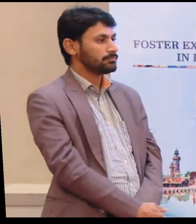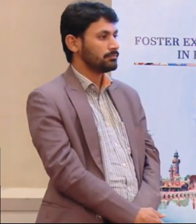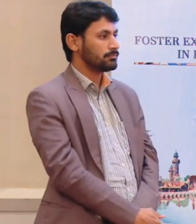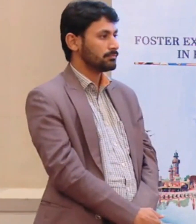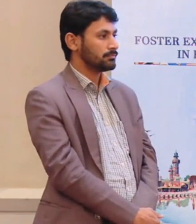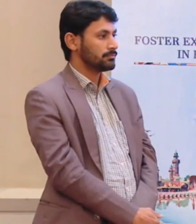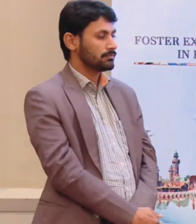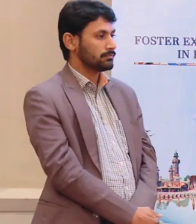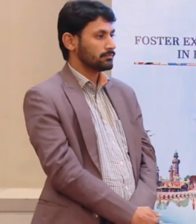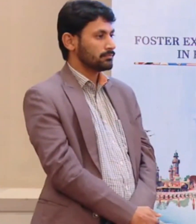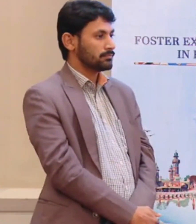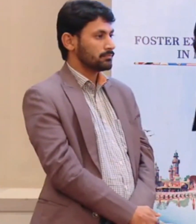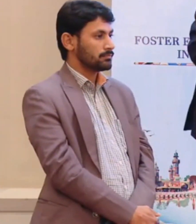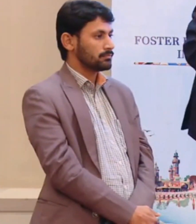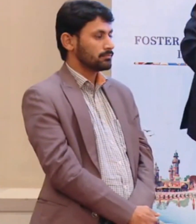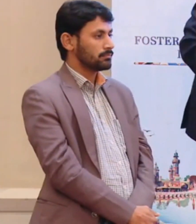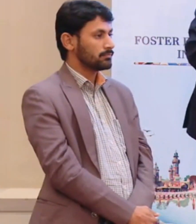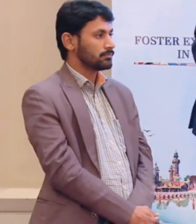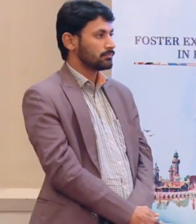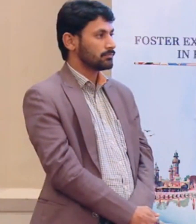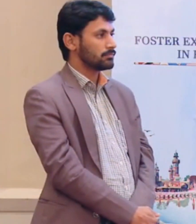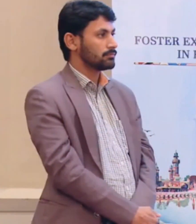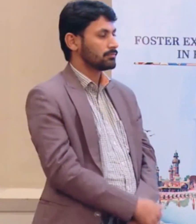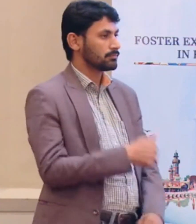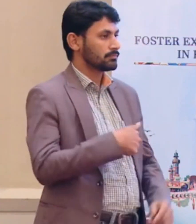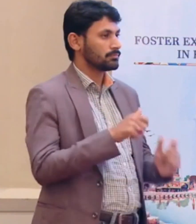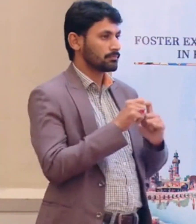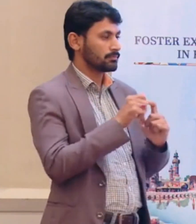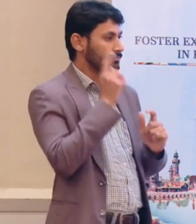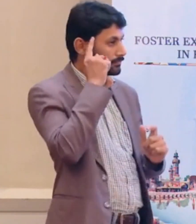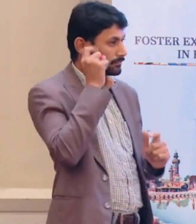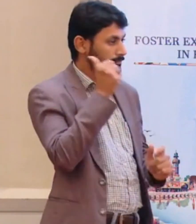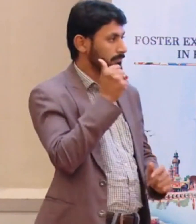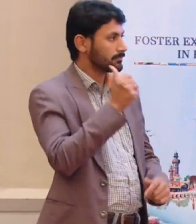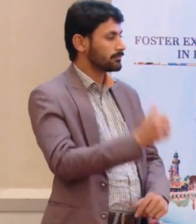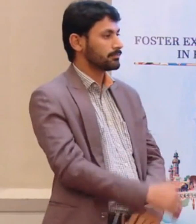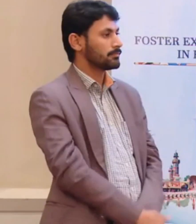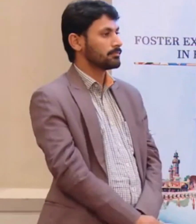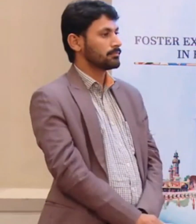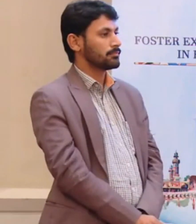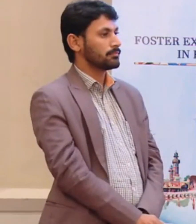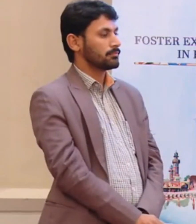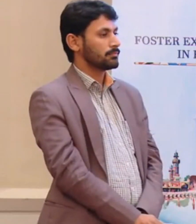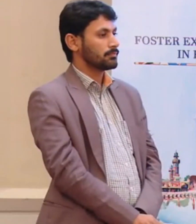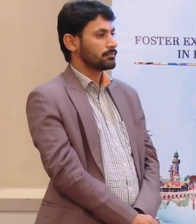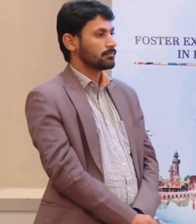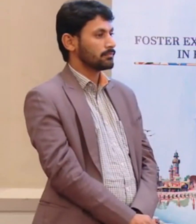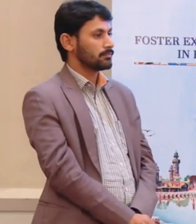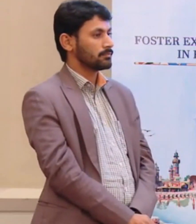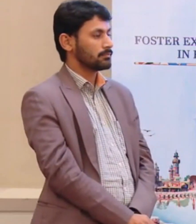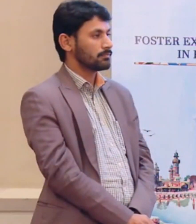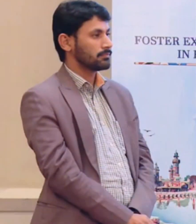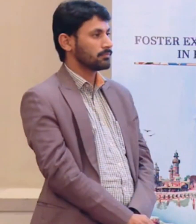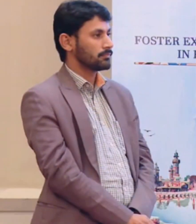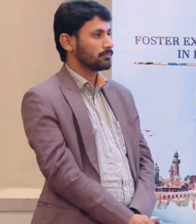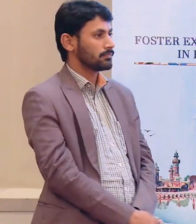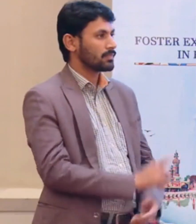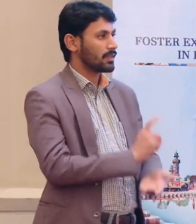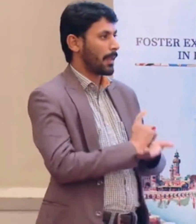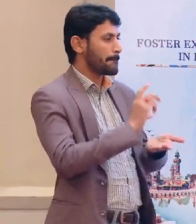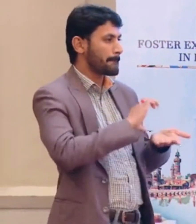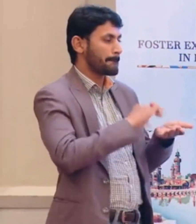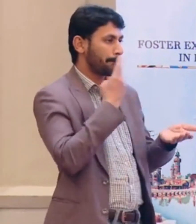And now, it's very important to understand that basically